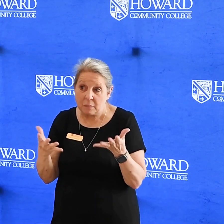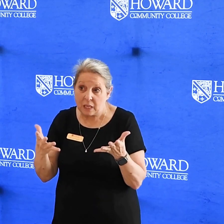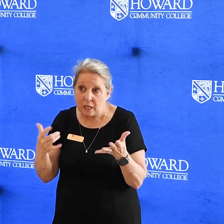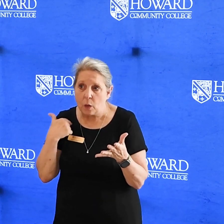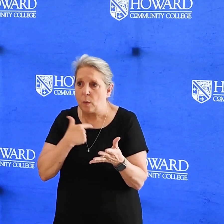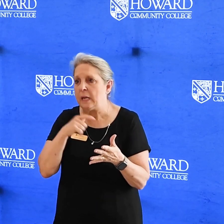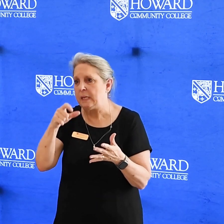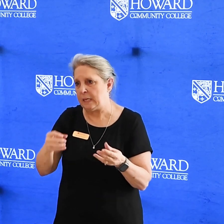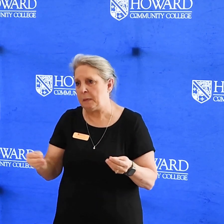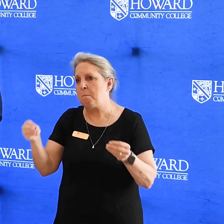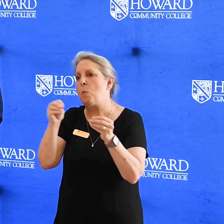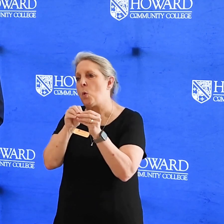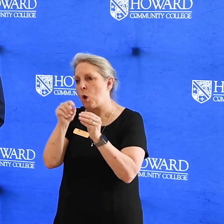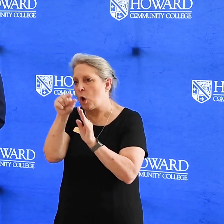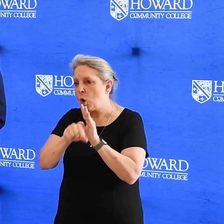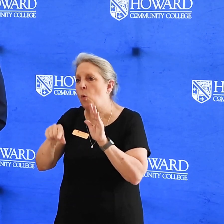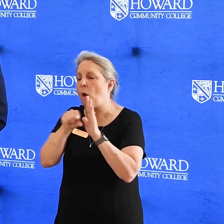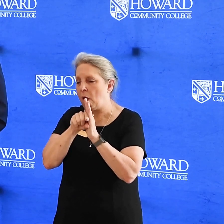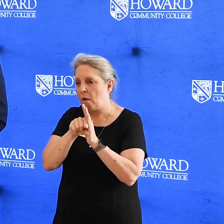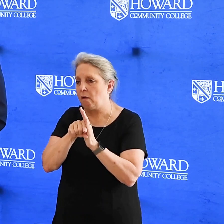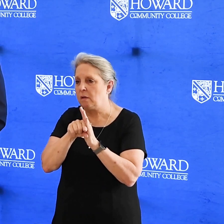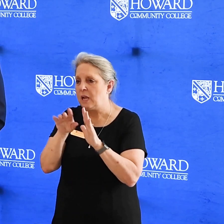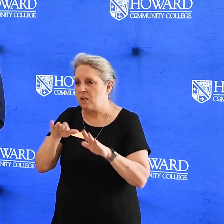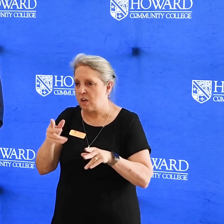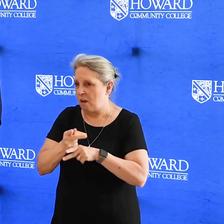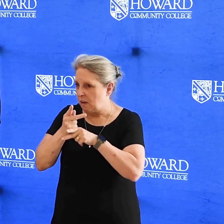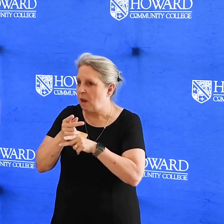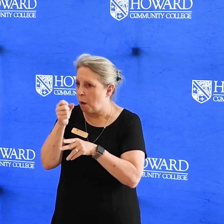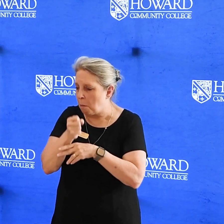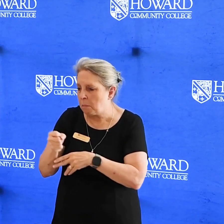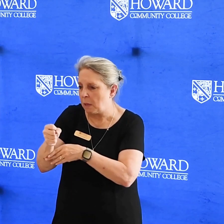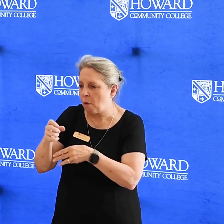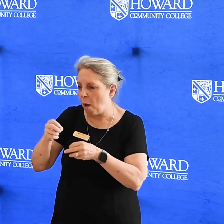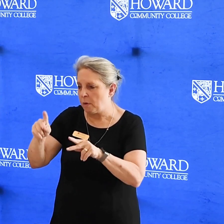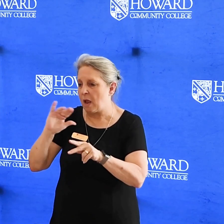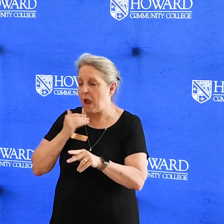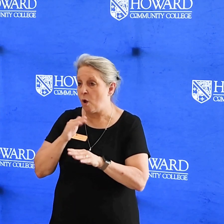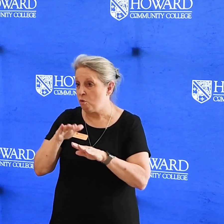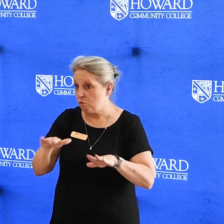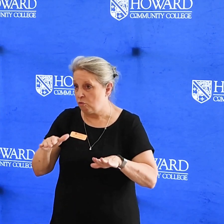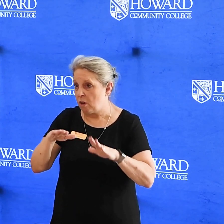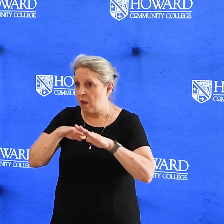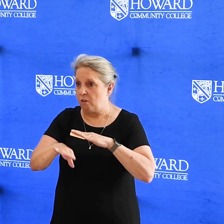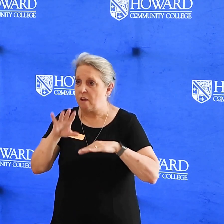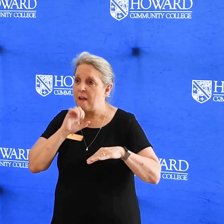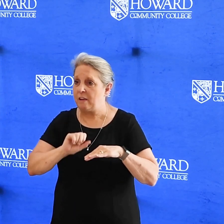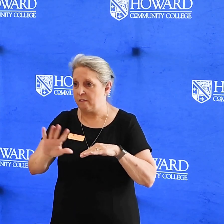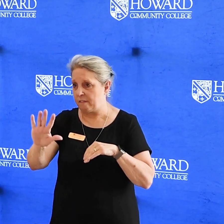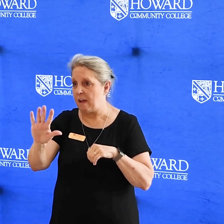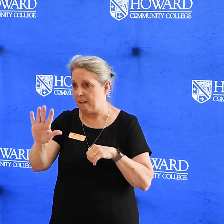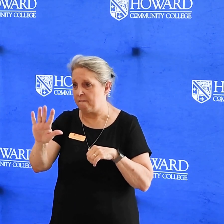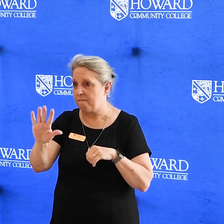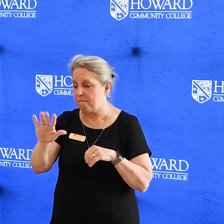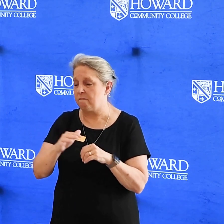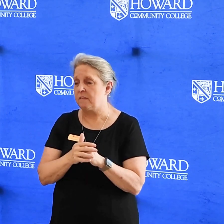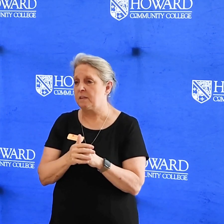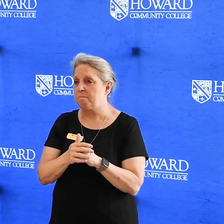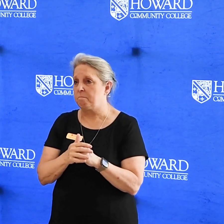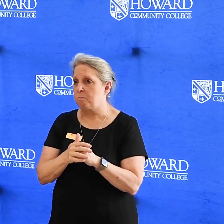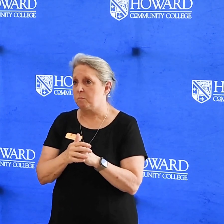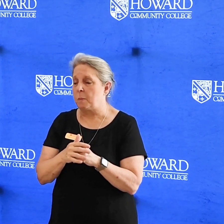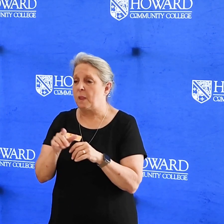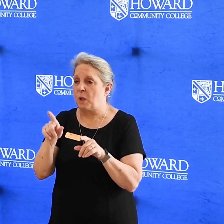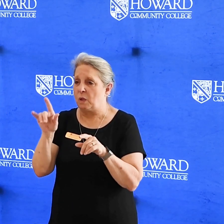we need more quality childcare placement opportunities for our children under the age of 5.